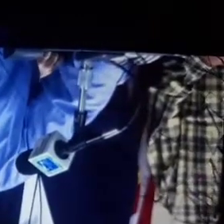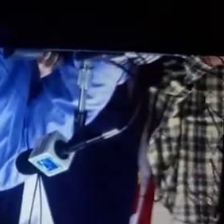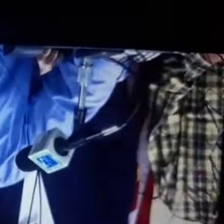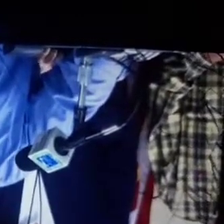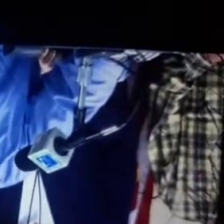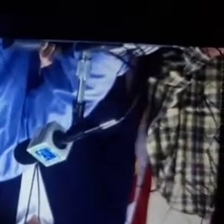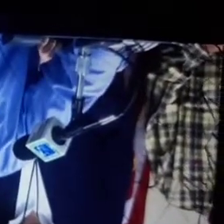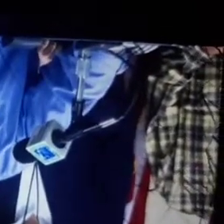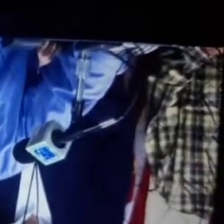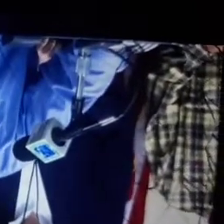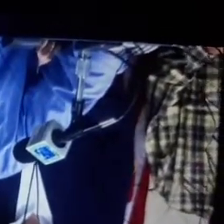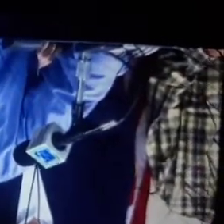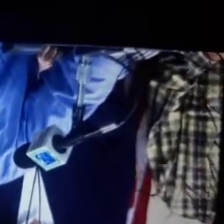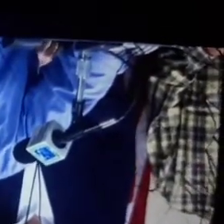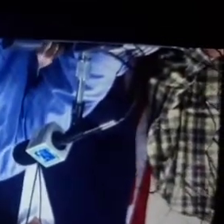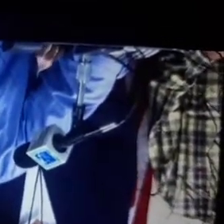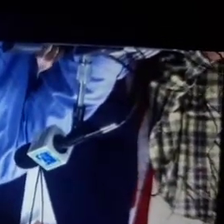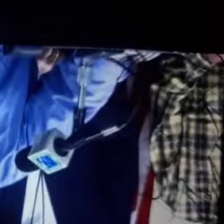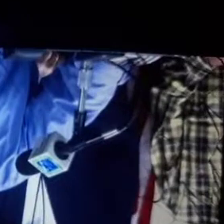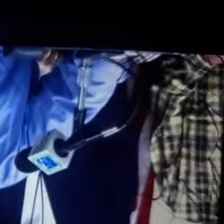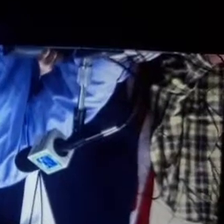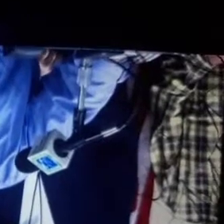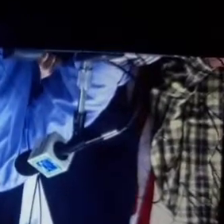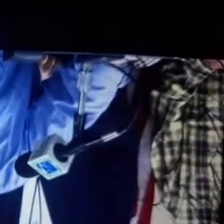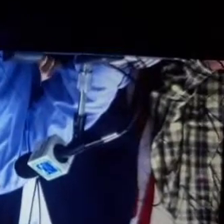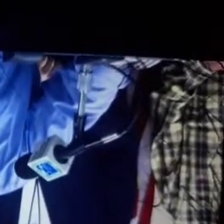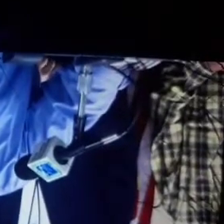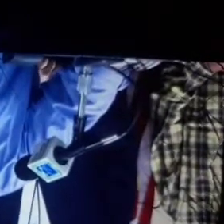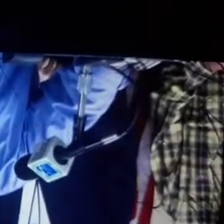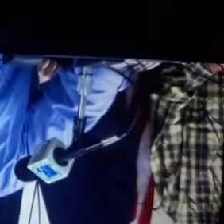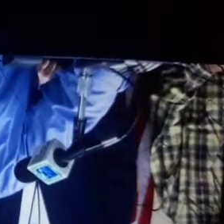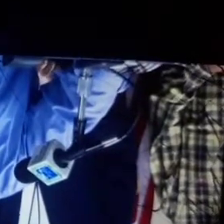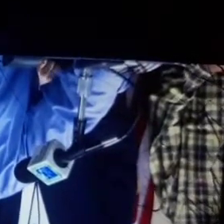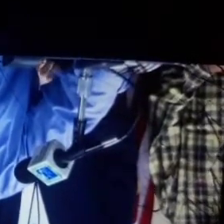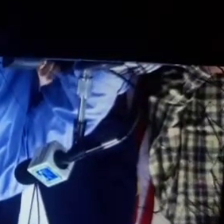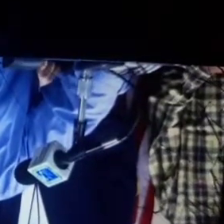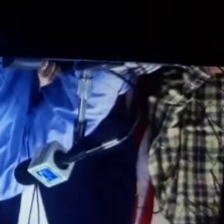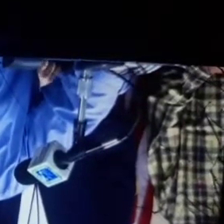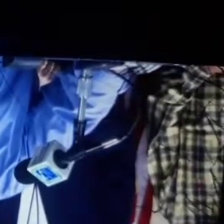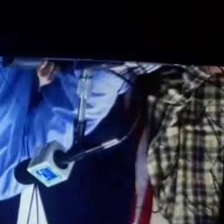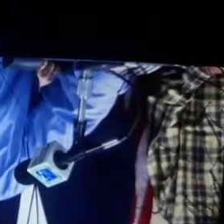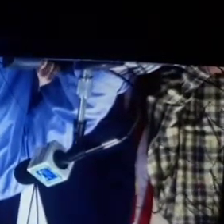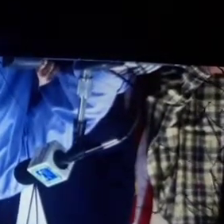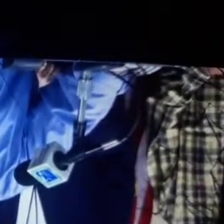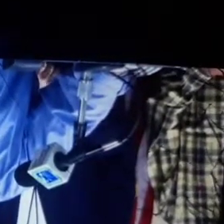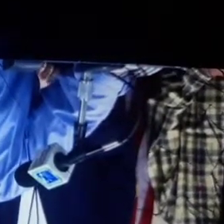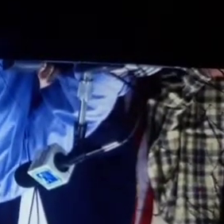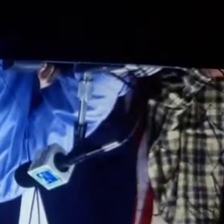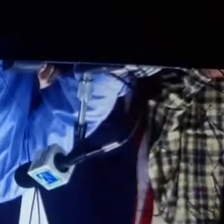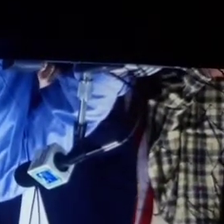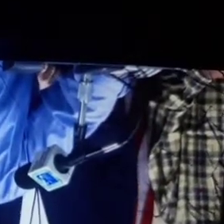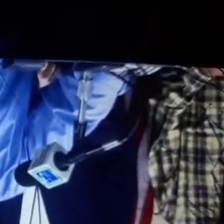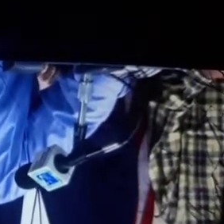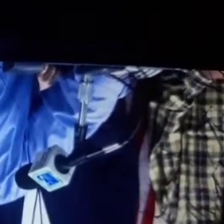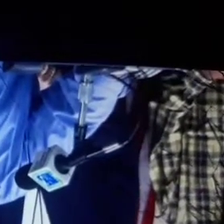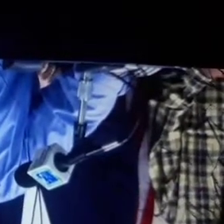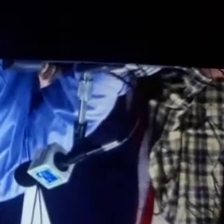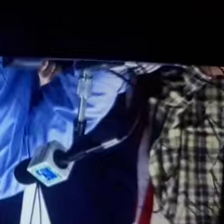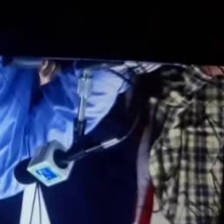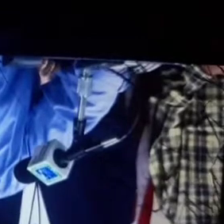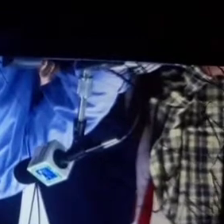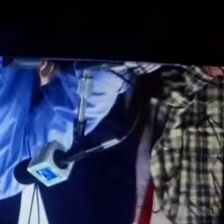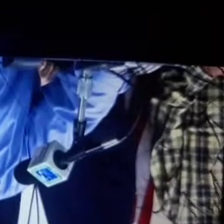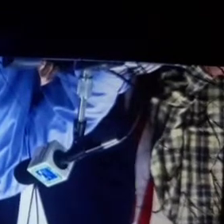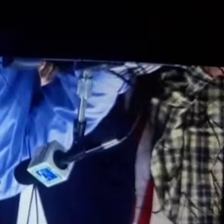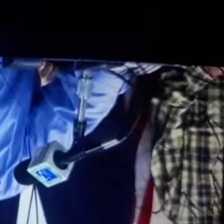over 6 days, protecting the citizens of the Lowcountry, South Carolina. And number two is my simple message is heed